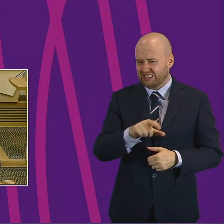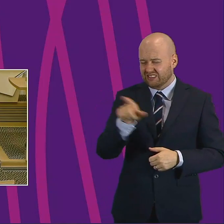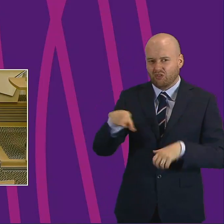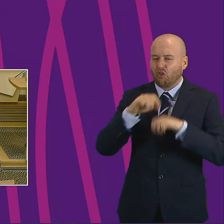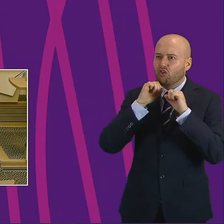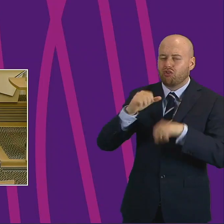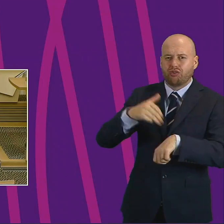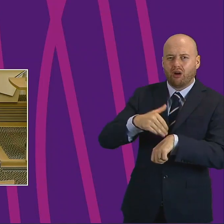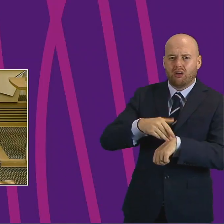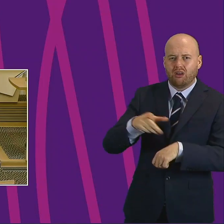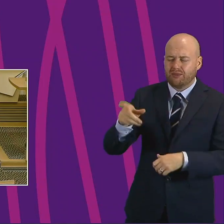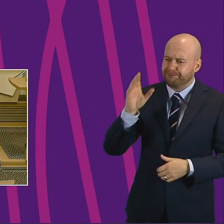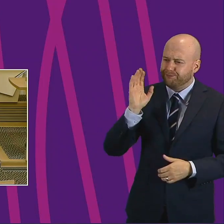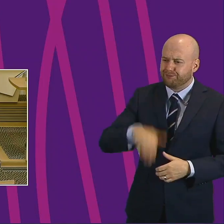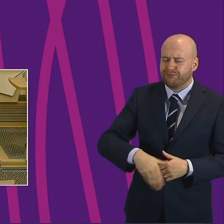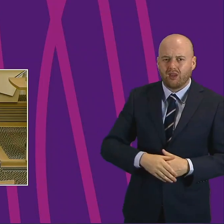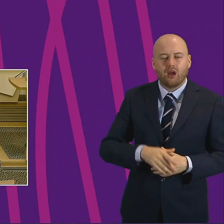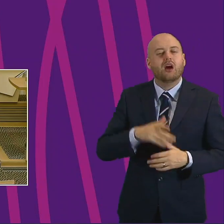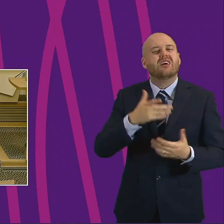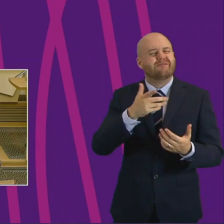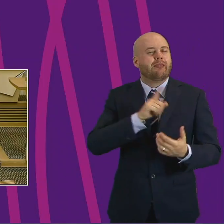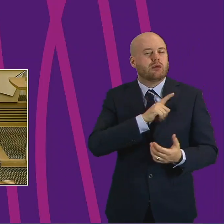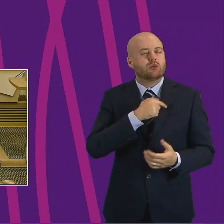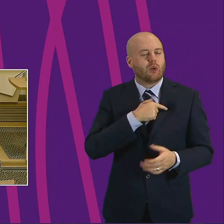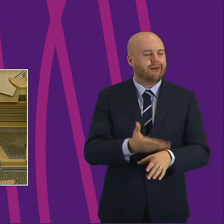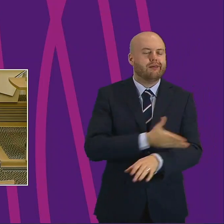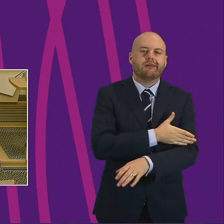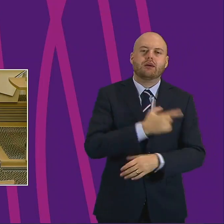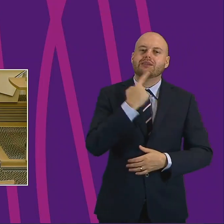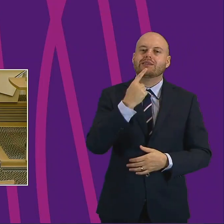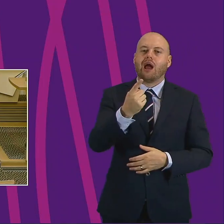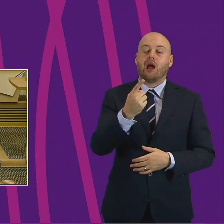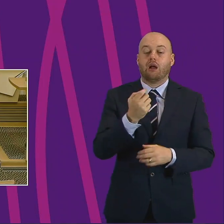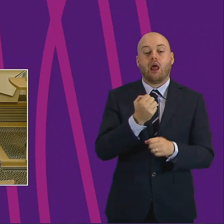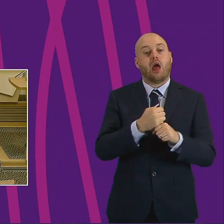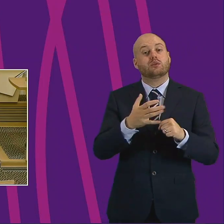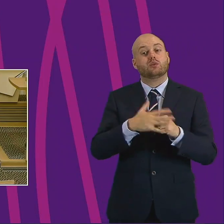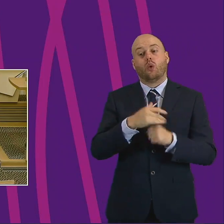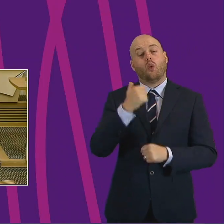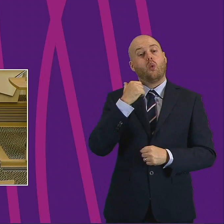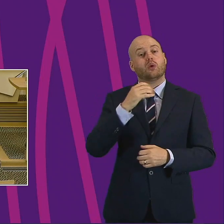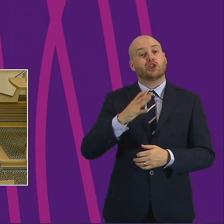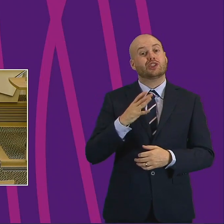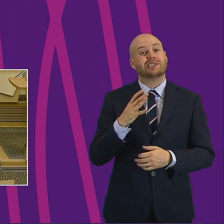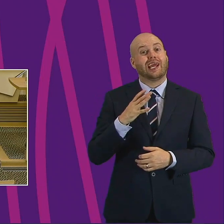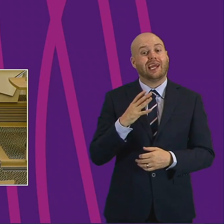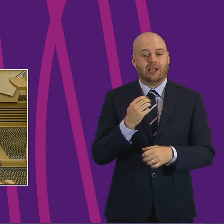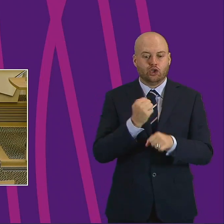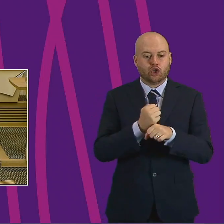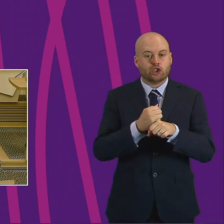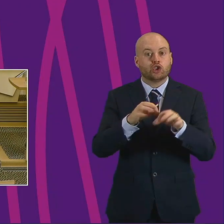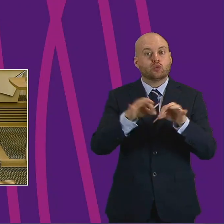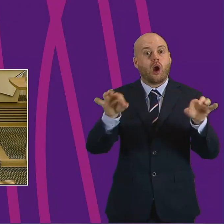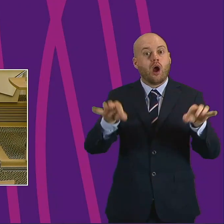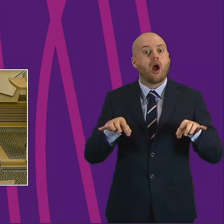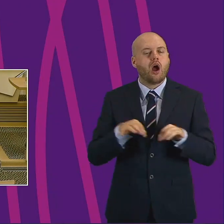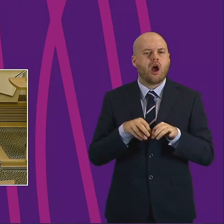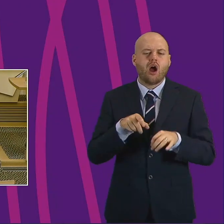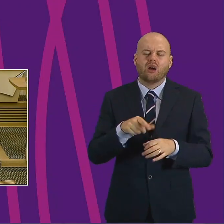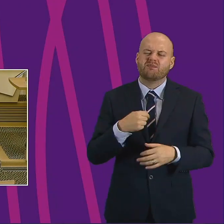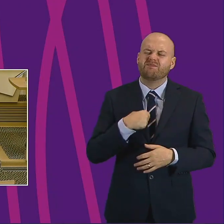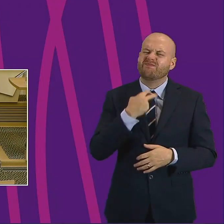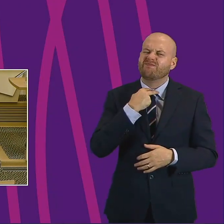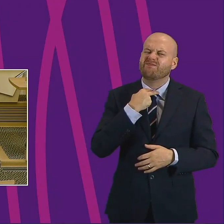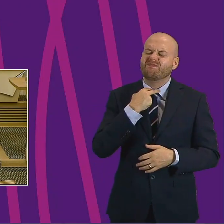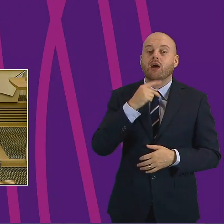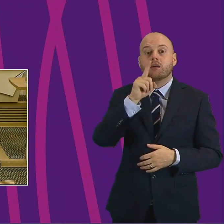referenced the point in my opening remarks that the scenes that we saw in Glasgow on Sunday were in stark contrast to the scenes that we saw the previous weekend